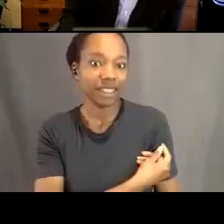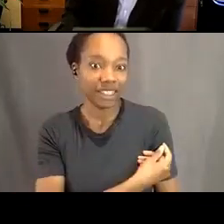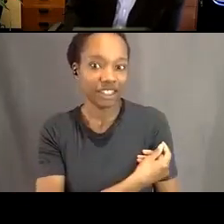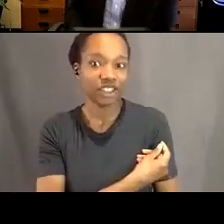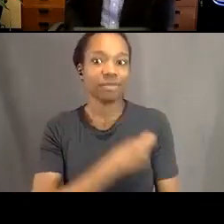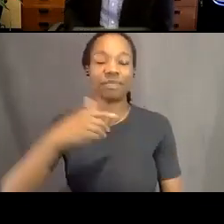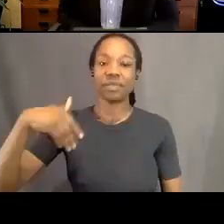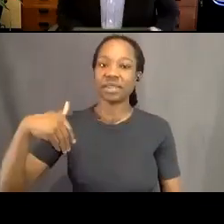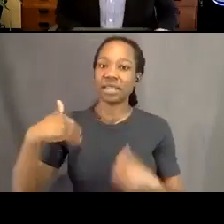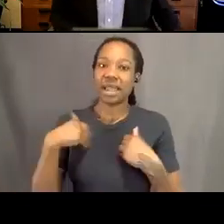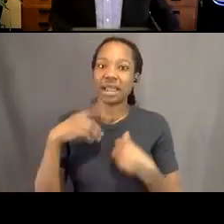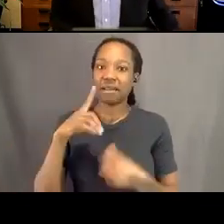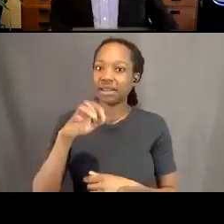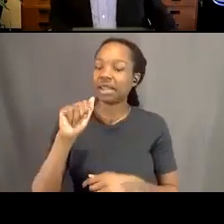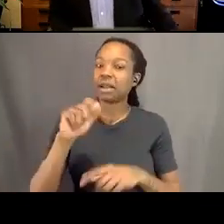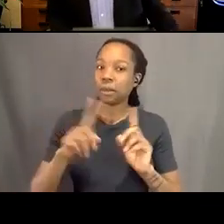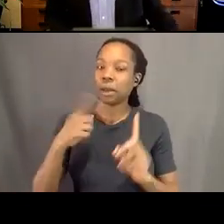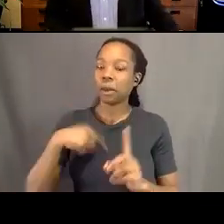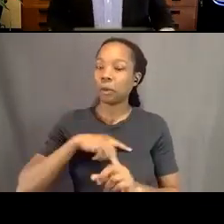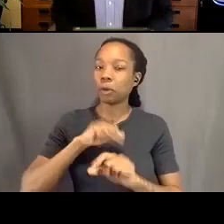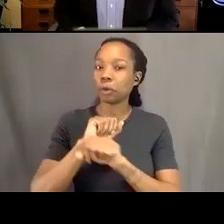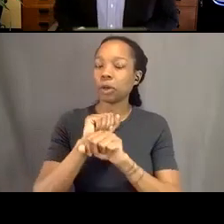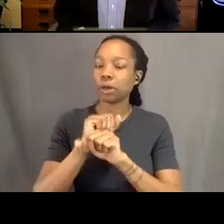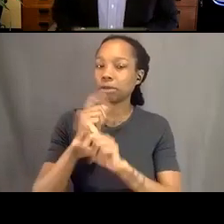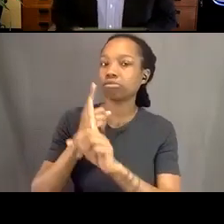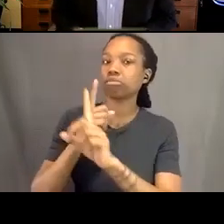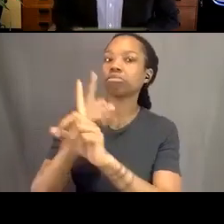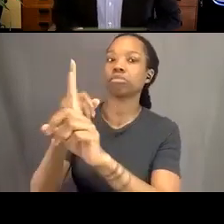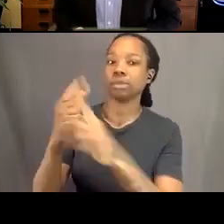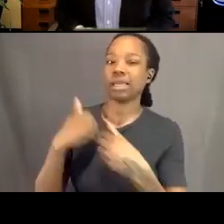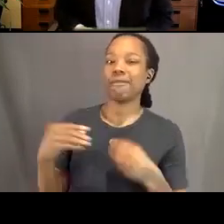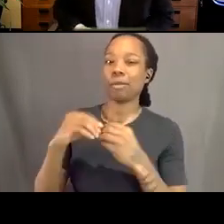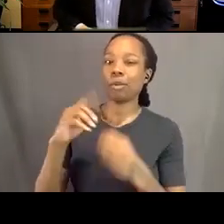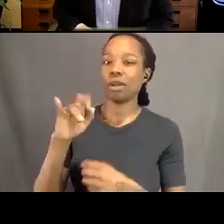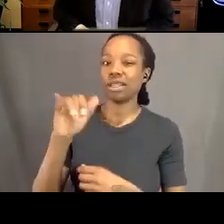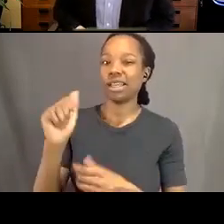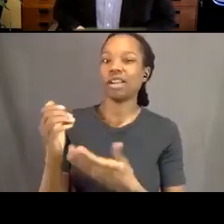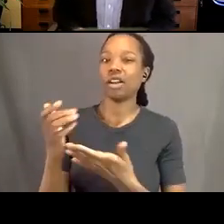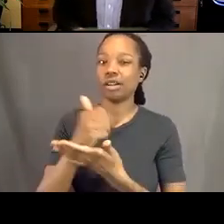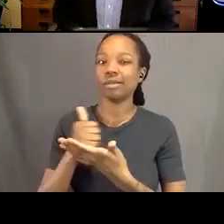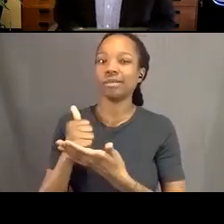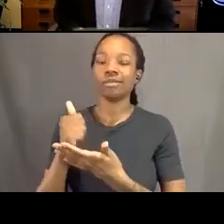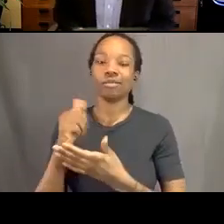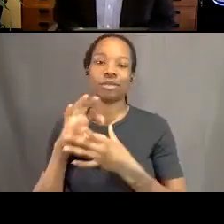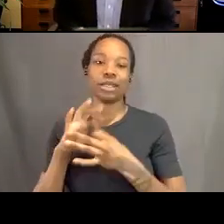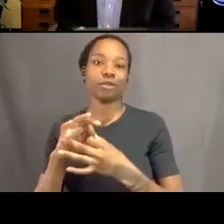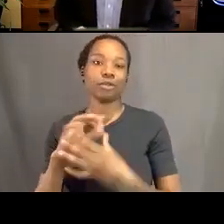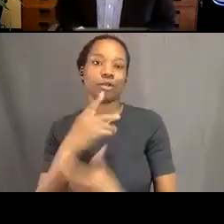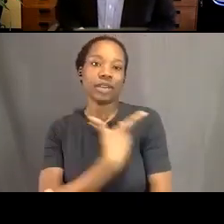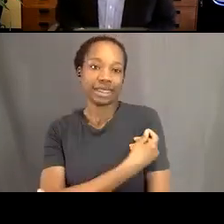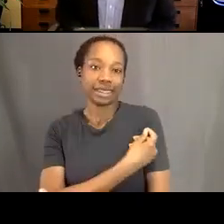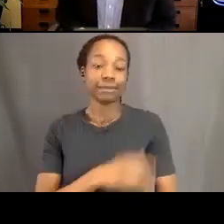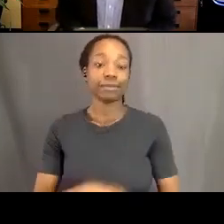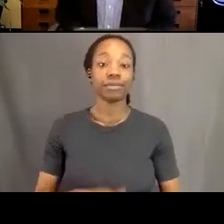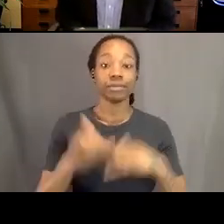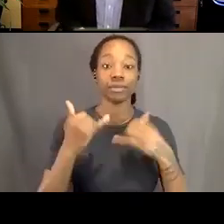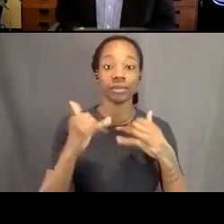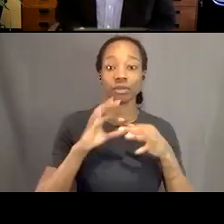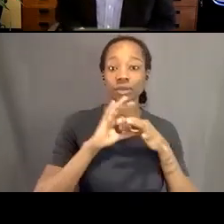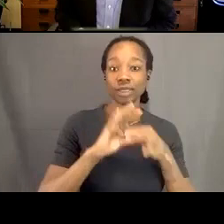I think it's also important that as much as we focus on race ethnicity, the leading risk